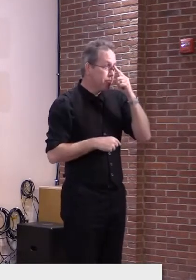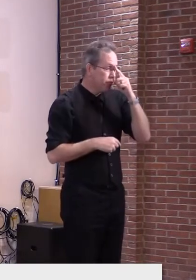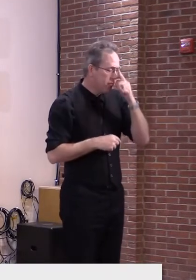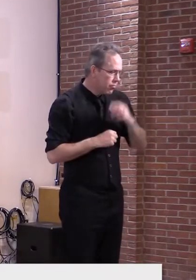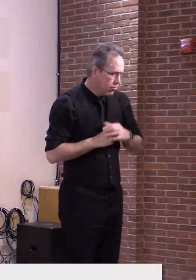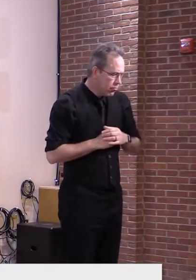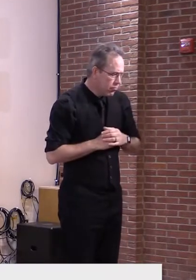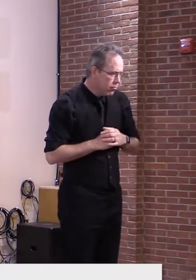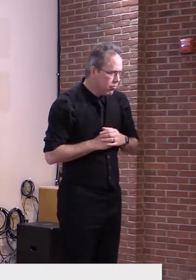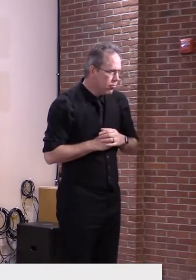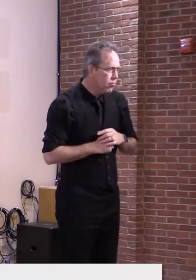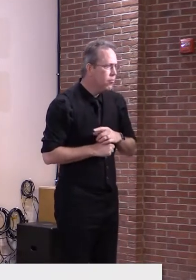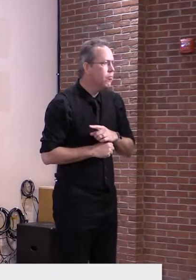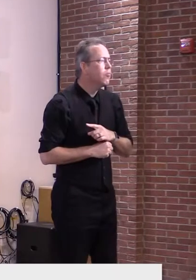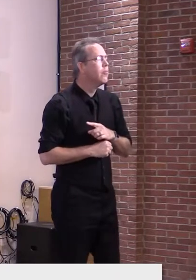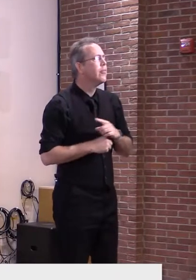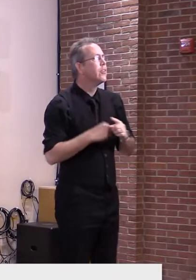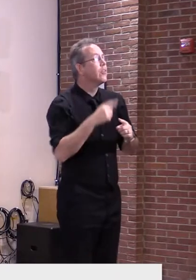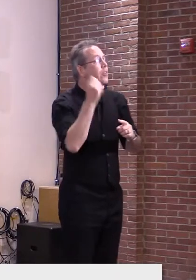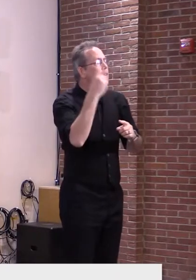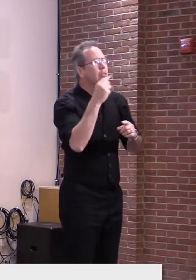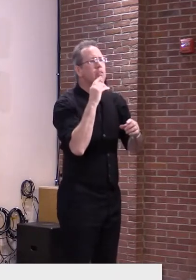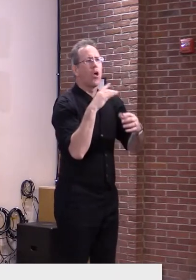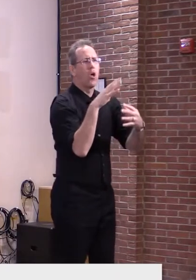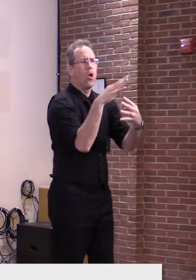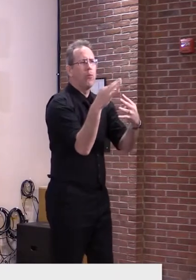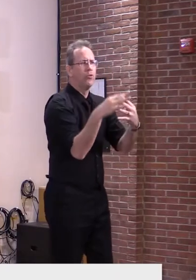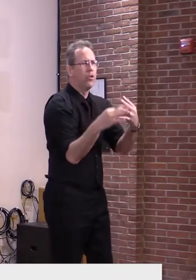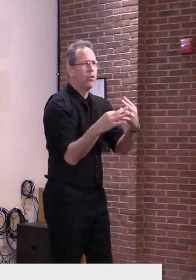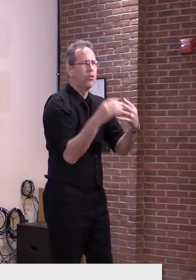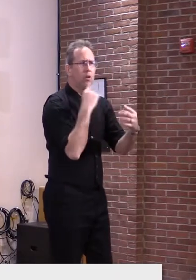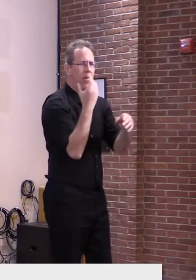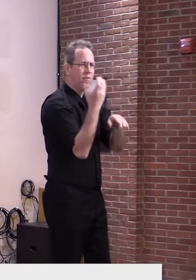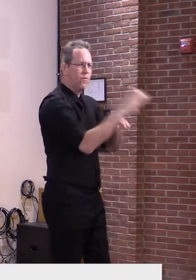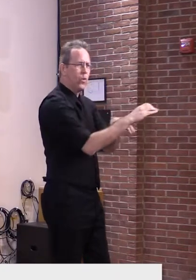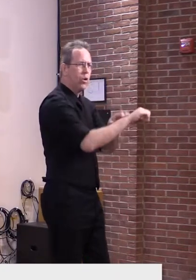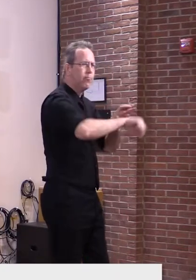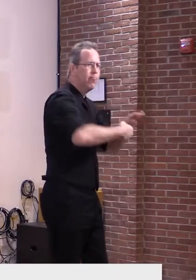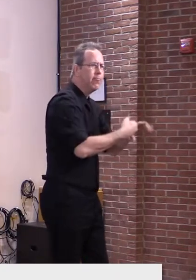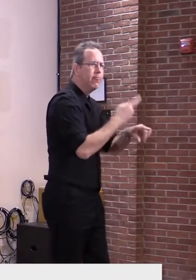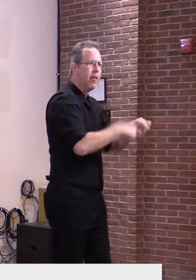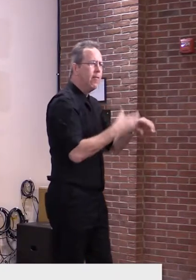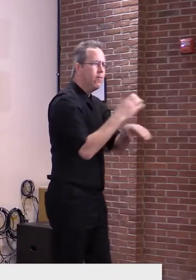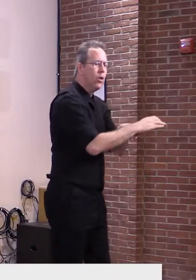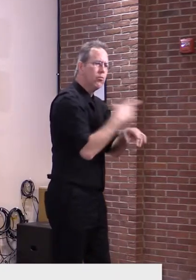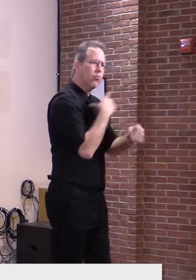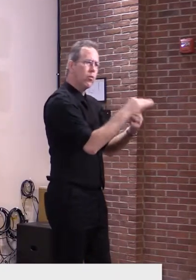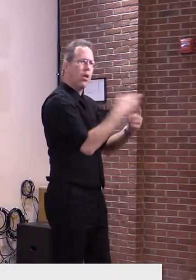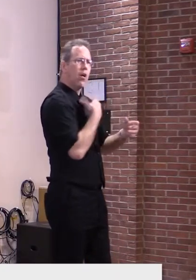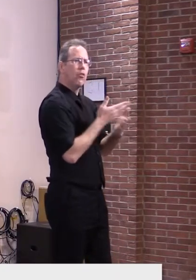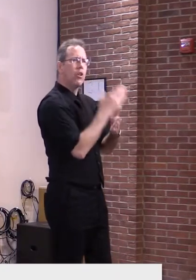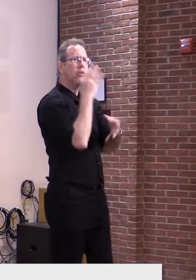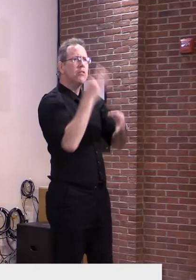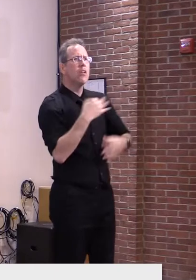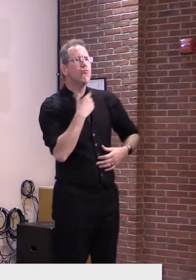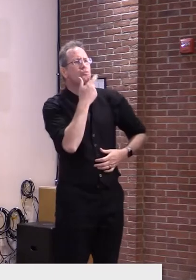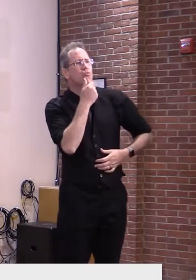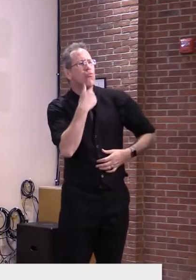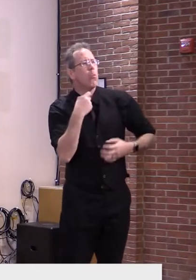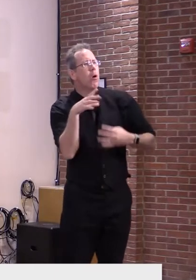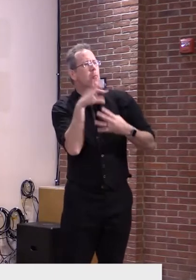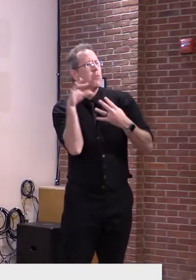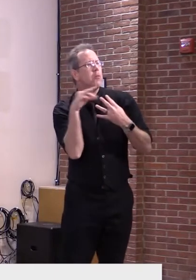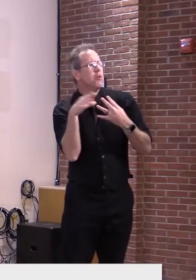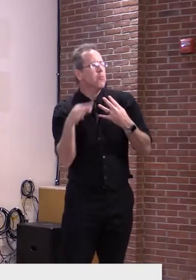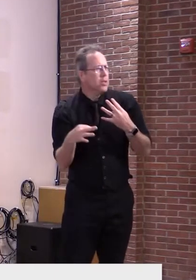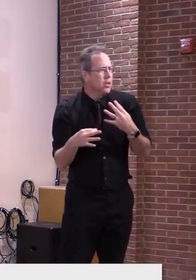is that he wants an option. Don't force the people. Let them make the choice as to whether they want the union plan or do they want a plan